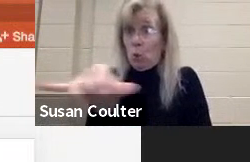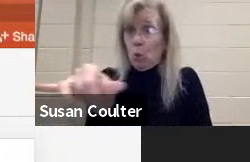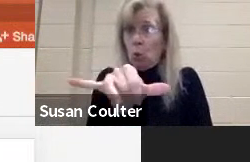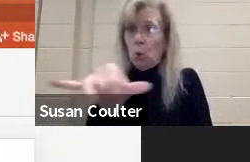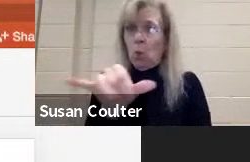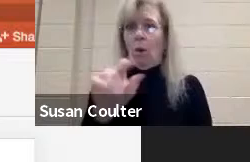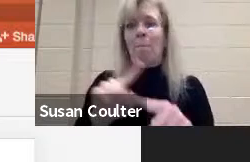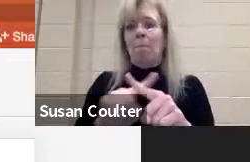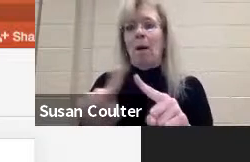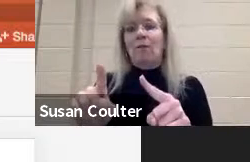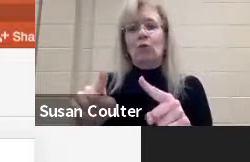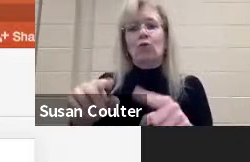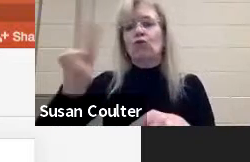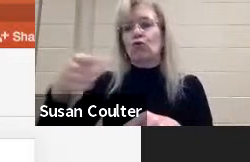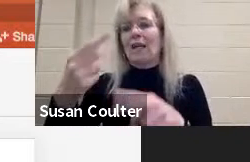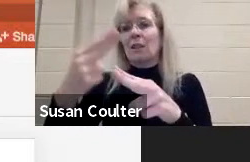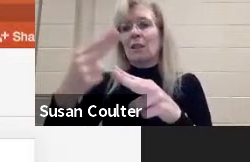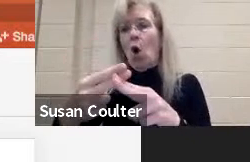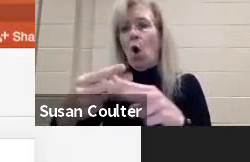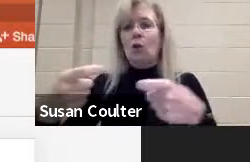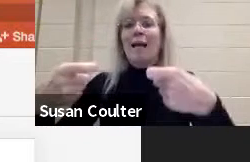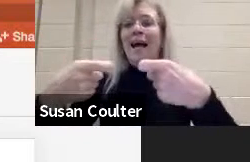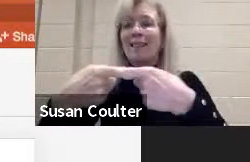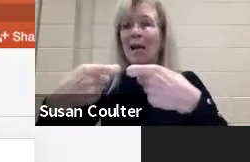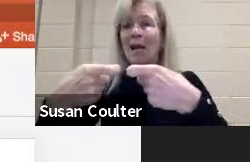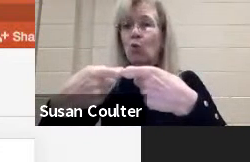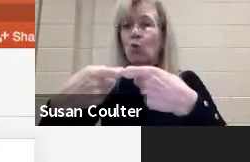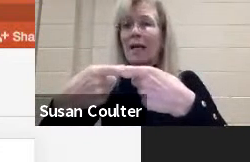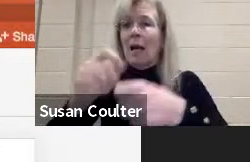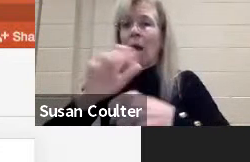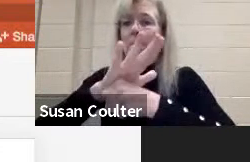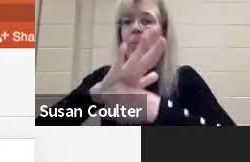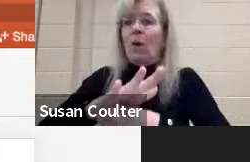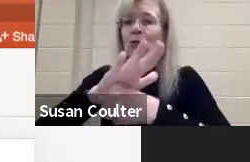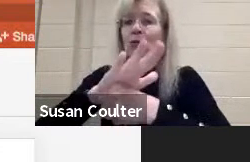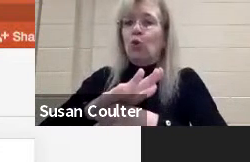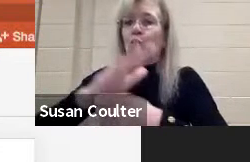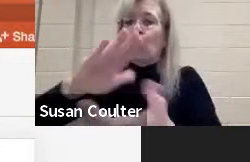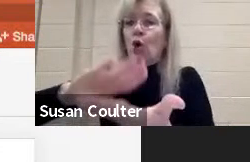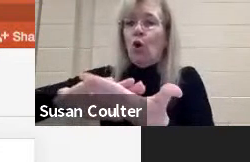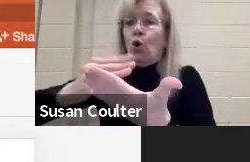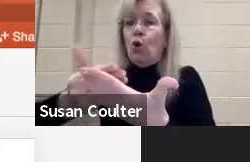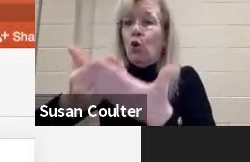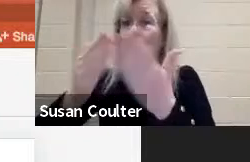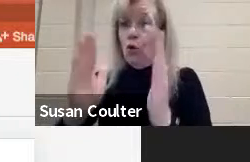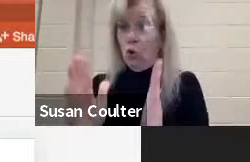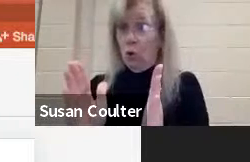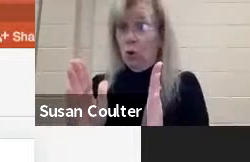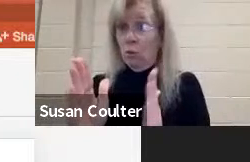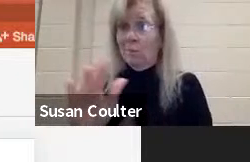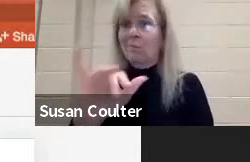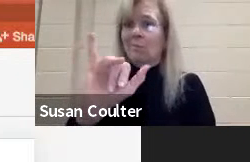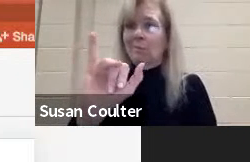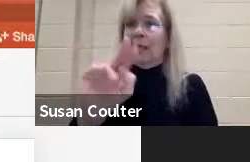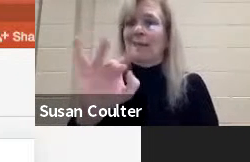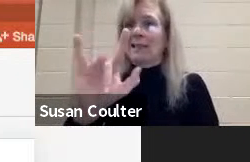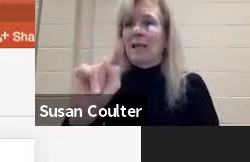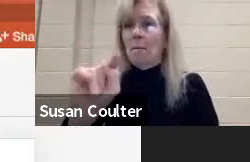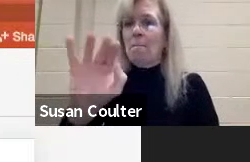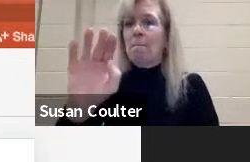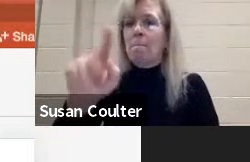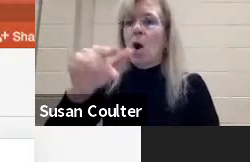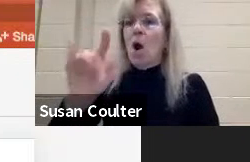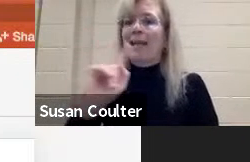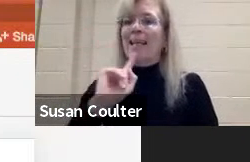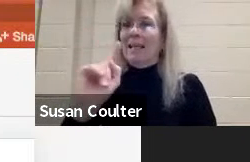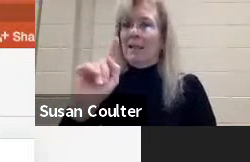make too, but just called electric pressure cooker.